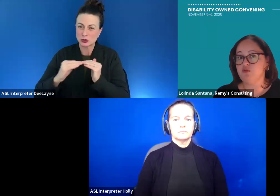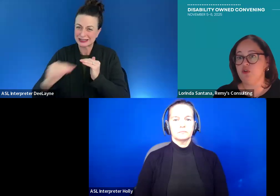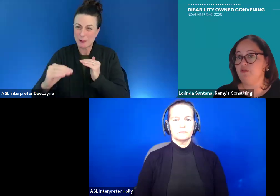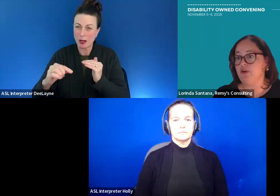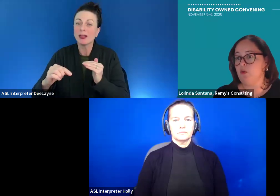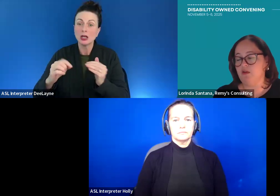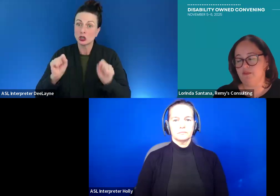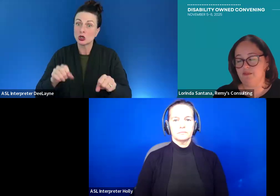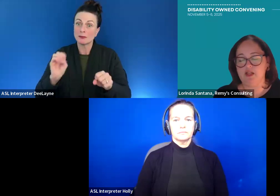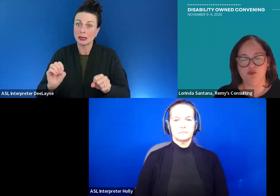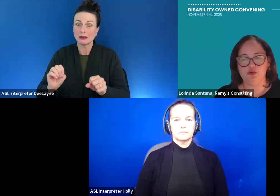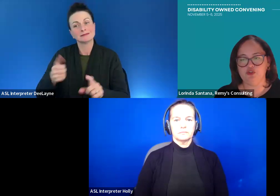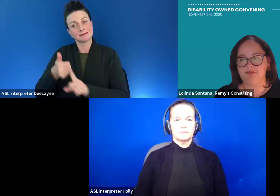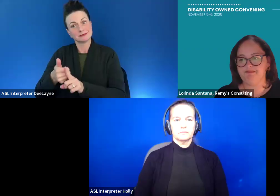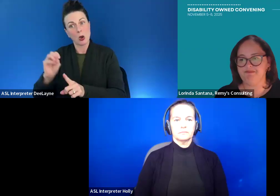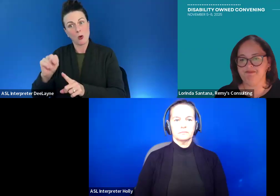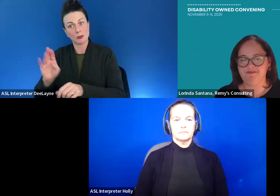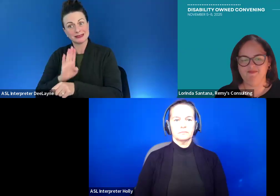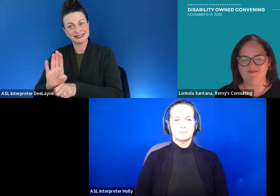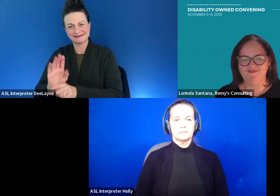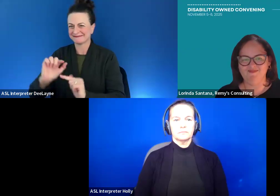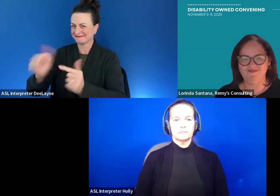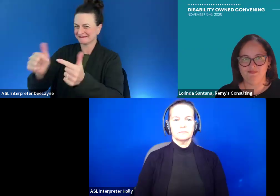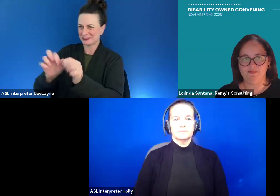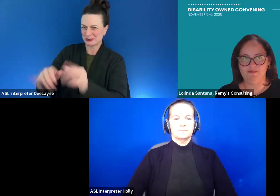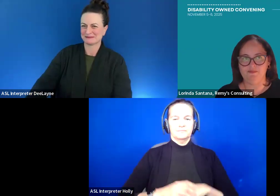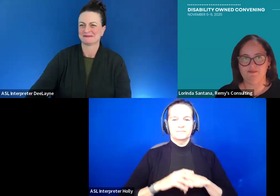in this case could very well be entrepreneurship.